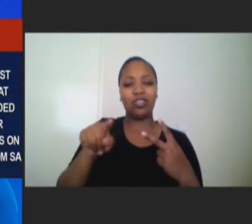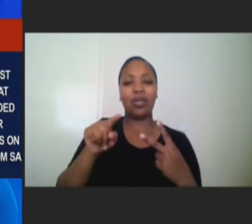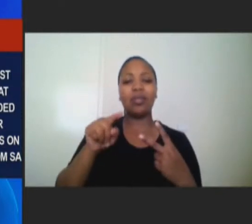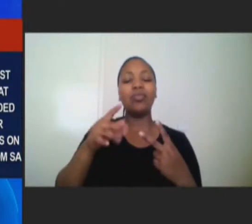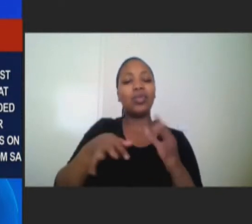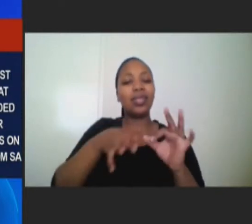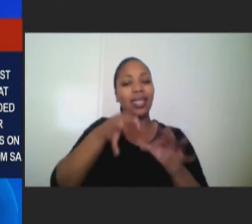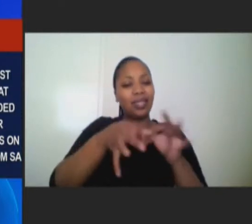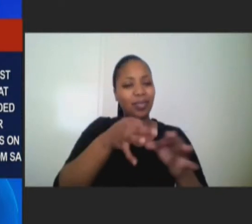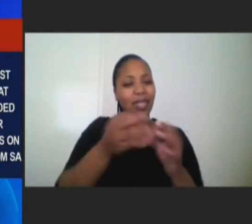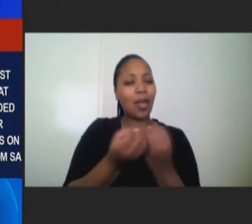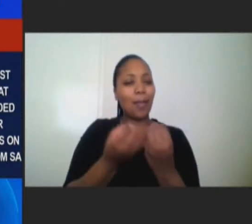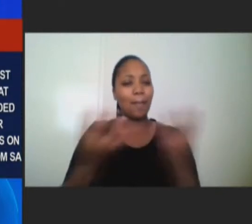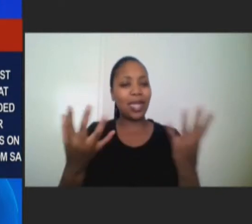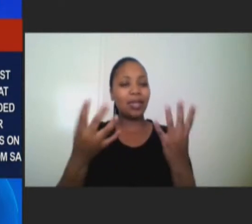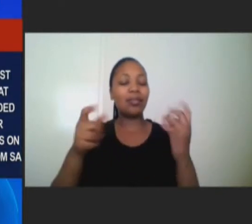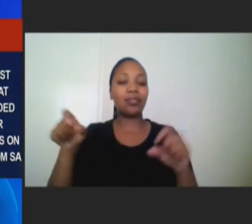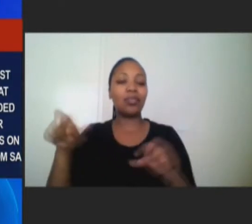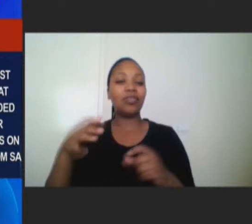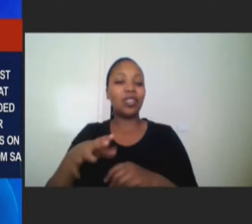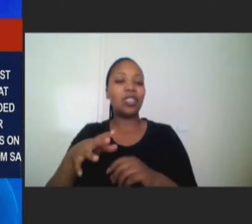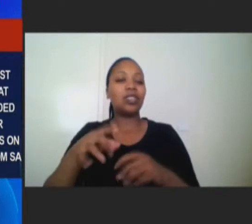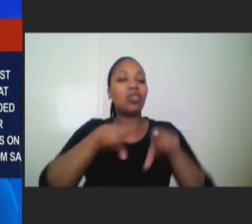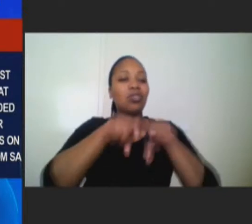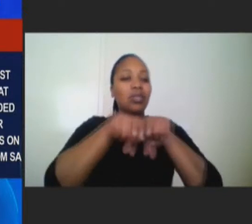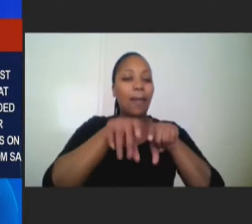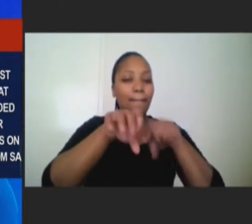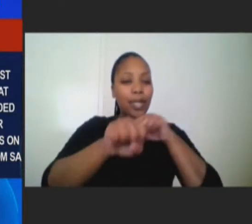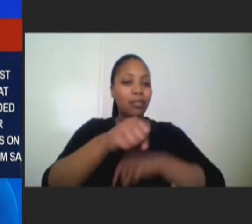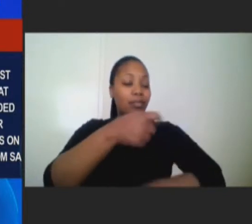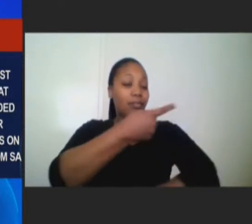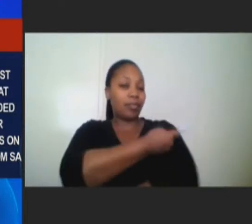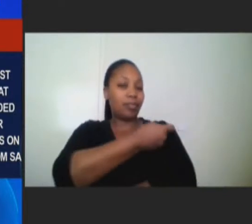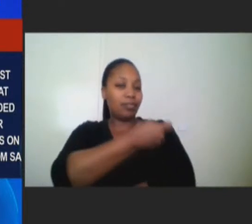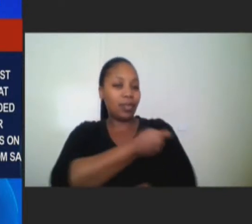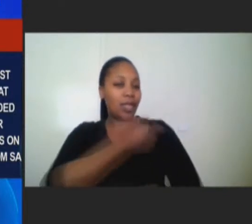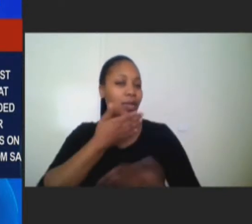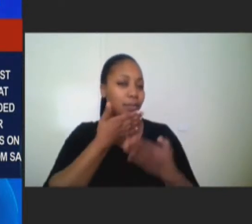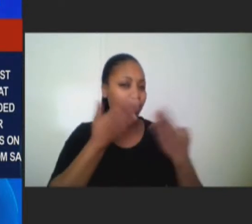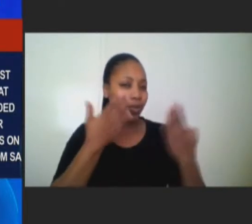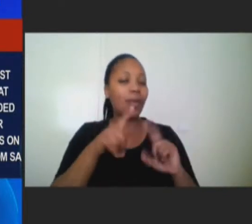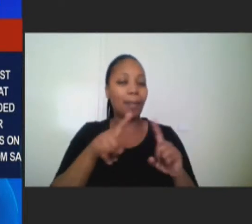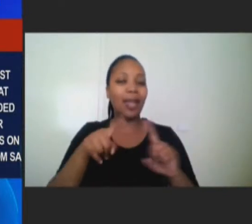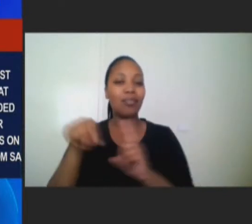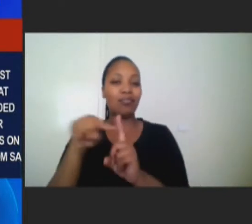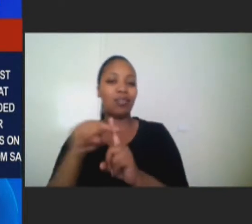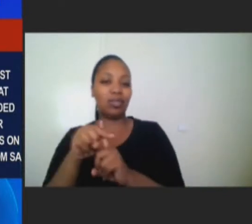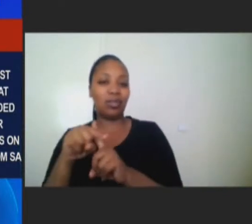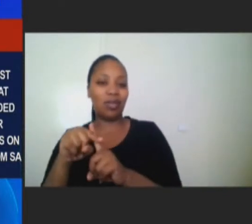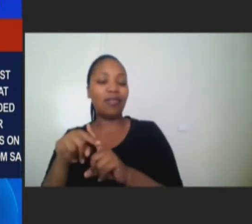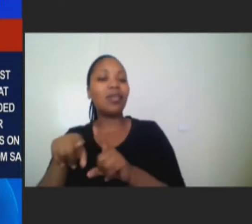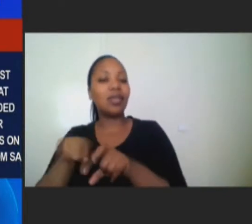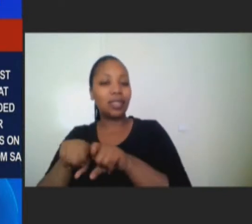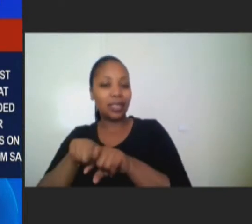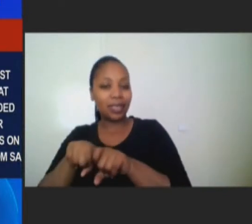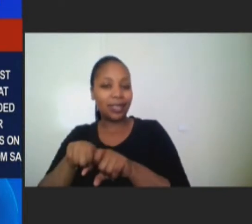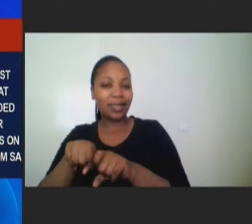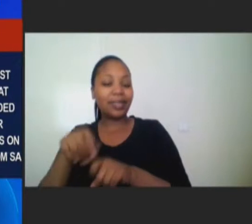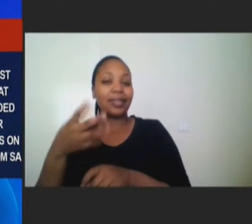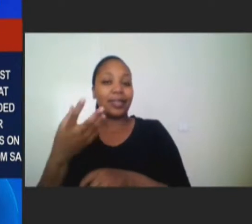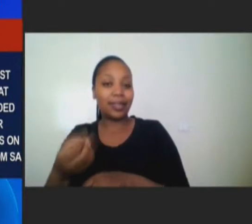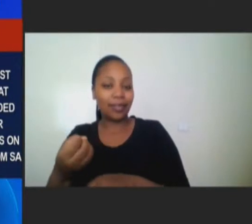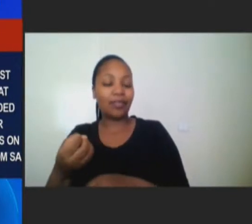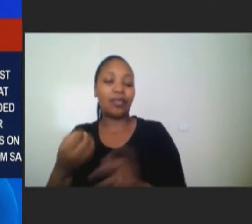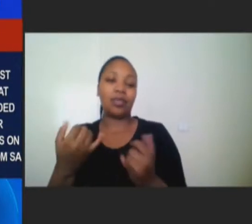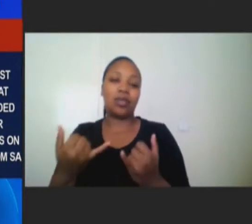have tested positive are not vaccinated. There was a slide shown, and we are able to monitor this over different time periods,